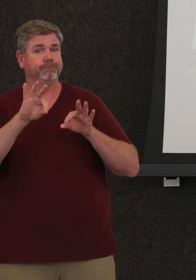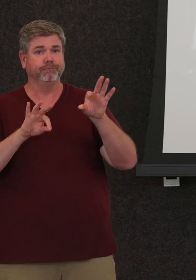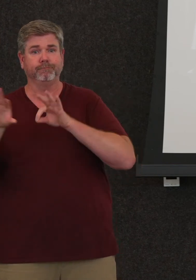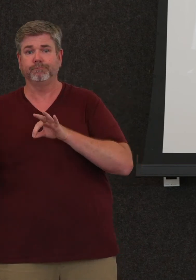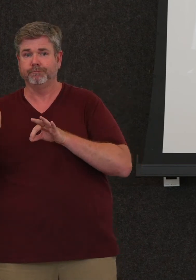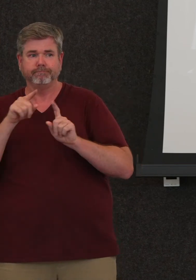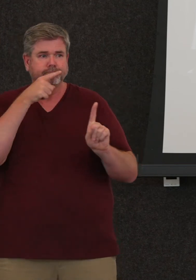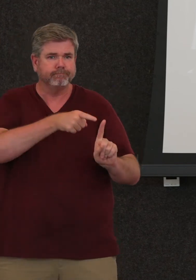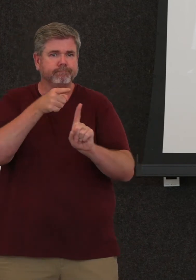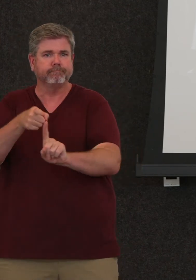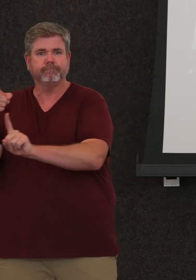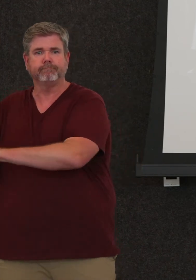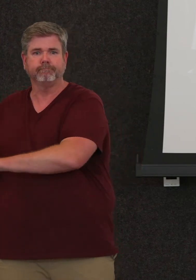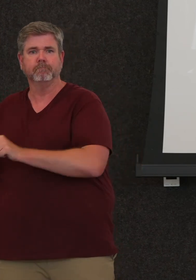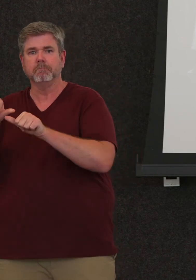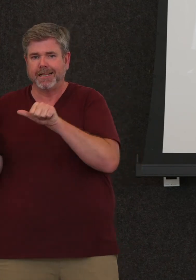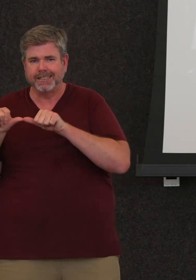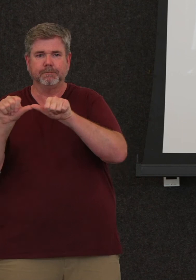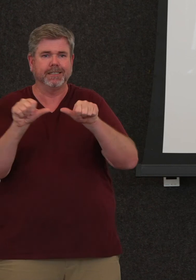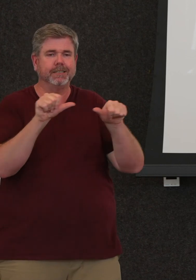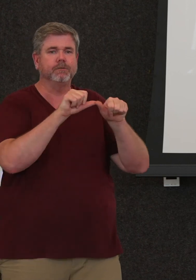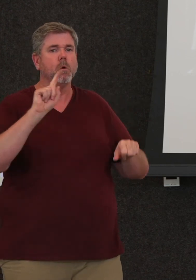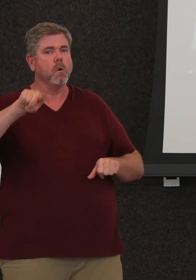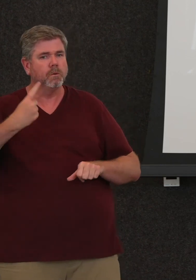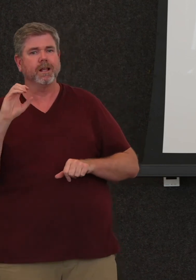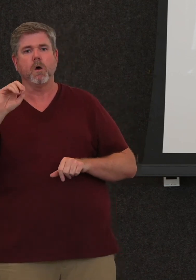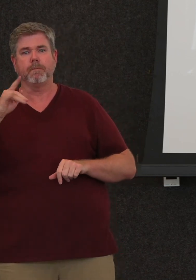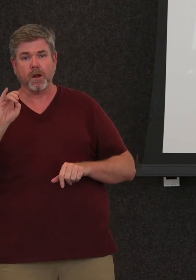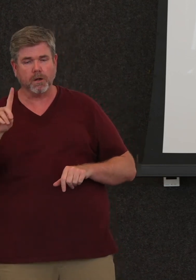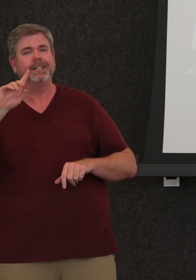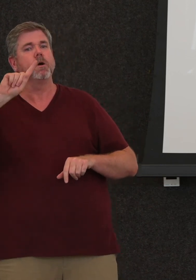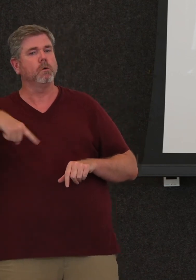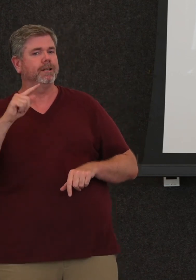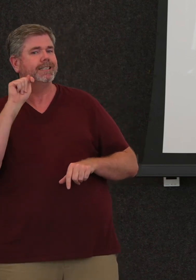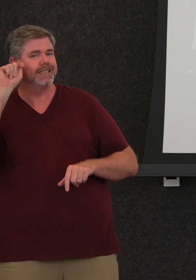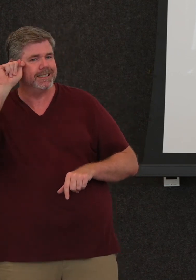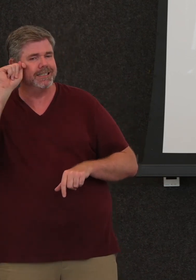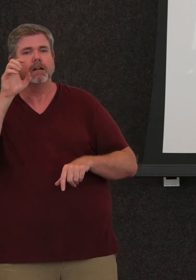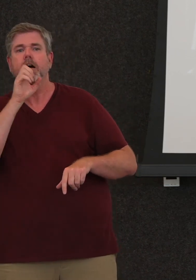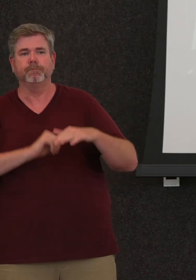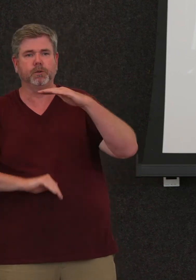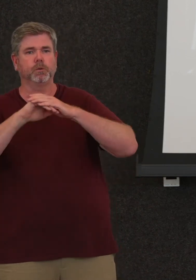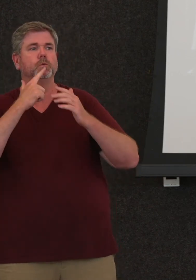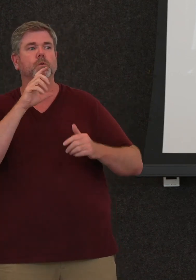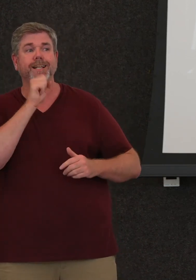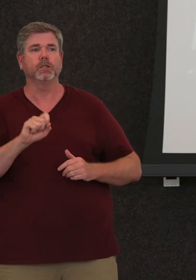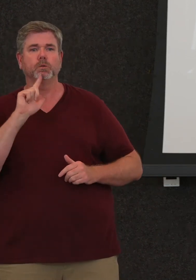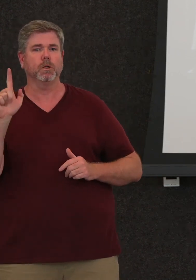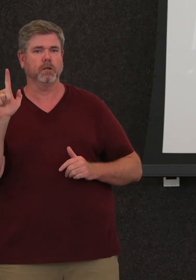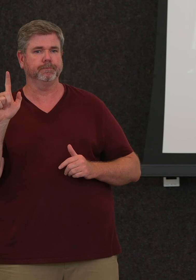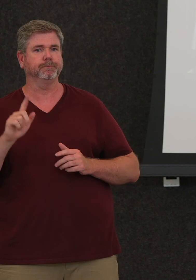opioid any teens up to the age of 21 who are struggling with opiate addiction,